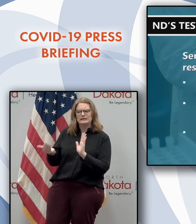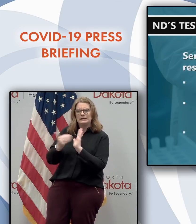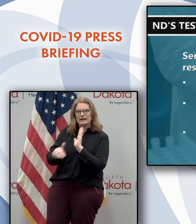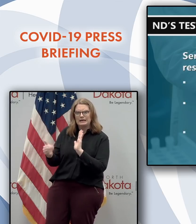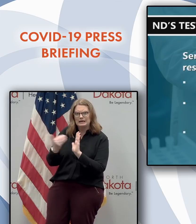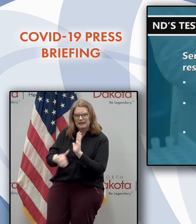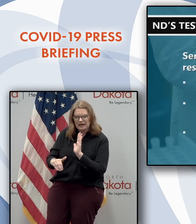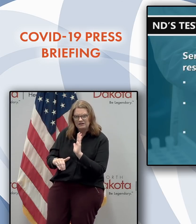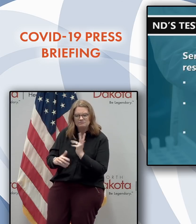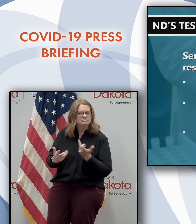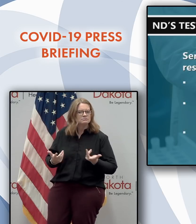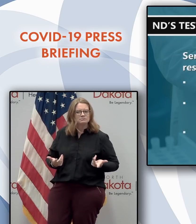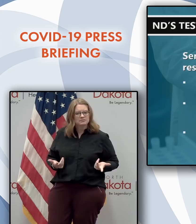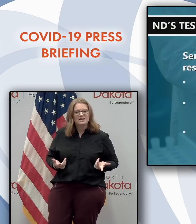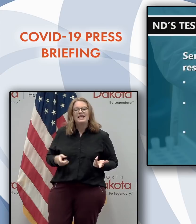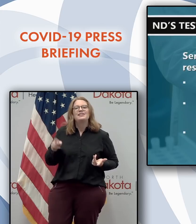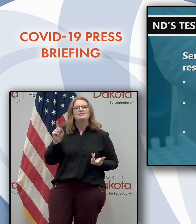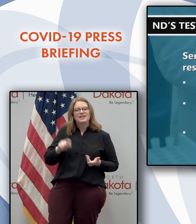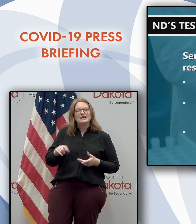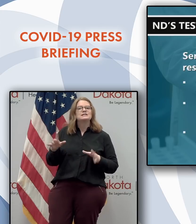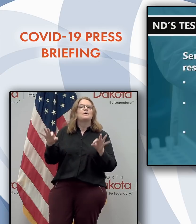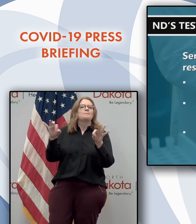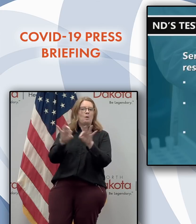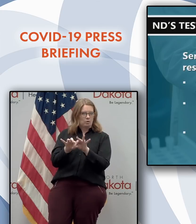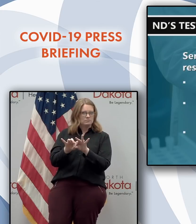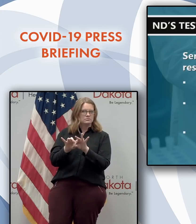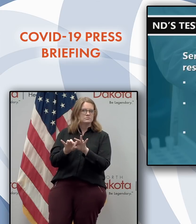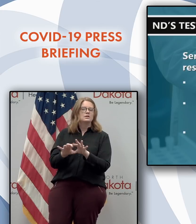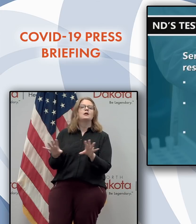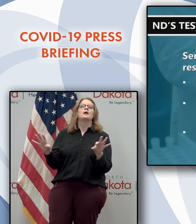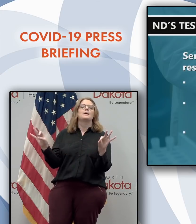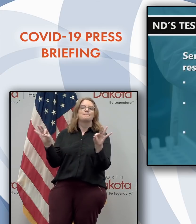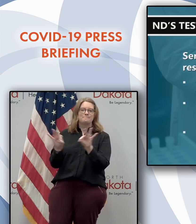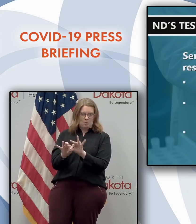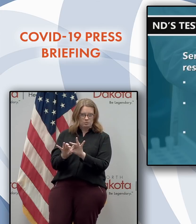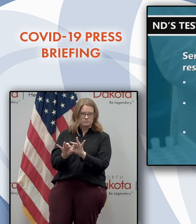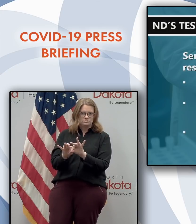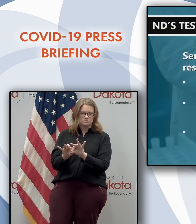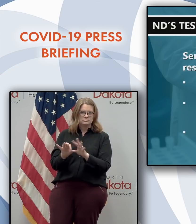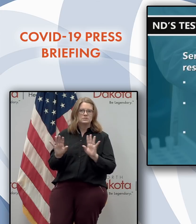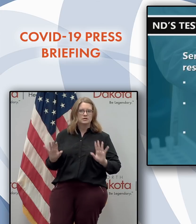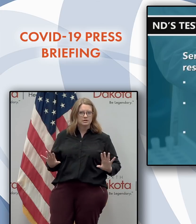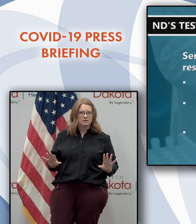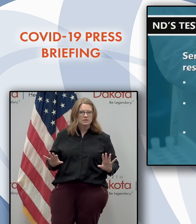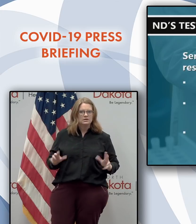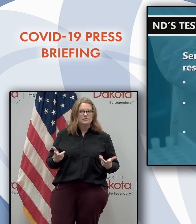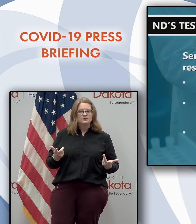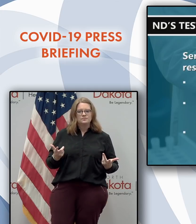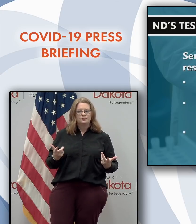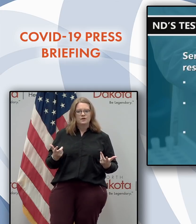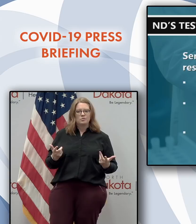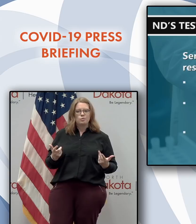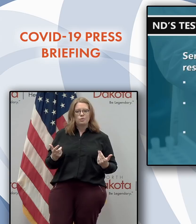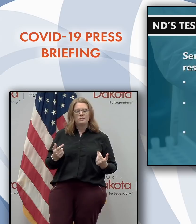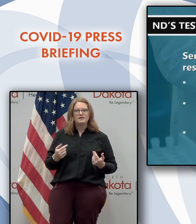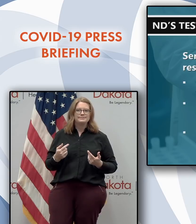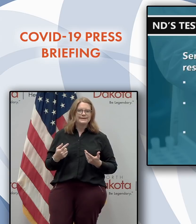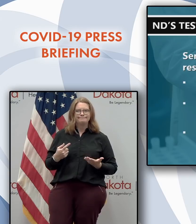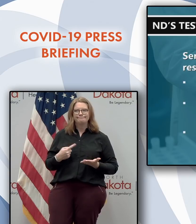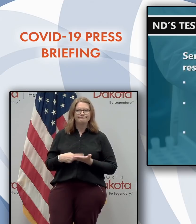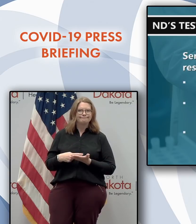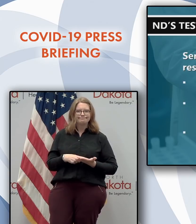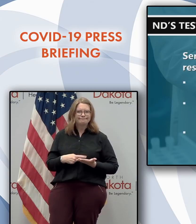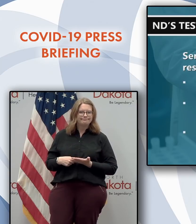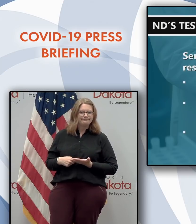any responsible and comprehensive testing strategy. And a key thing here, there's been some, I don't want to call it debate, but maybe